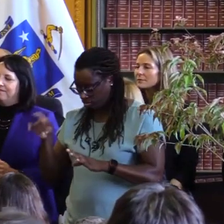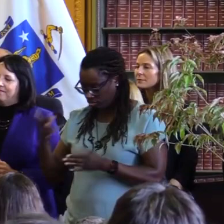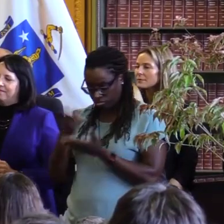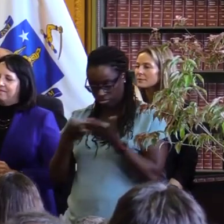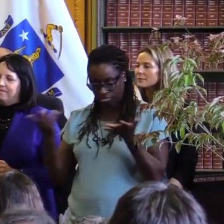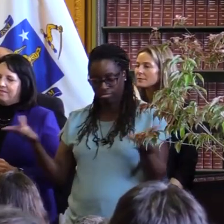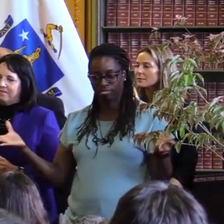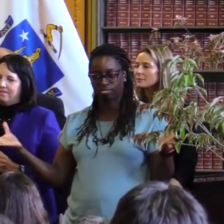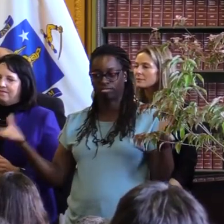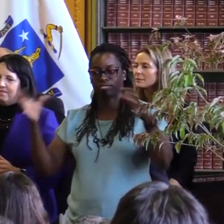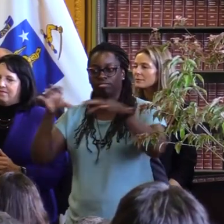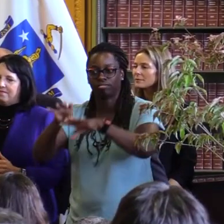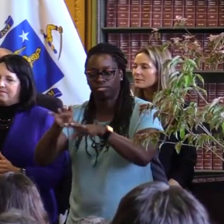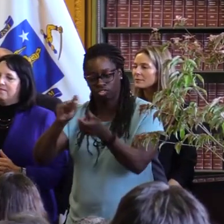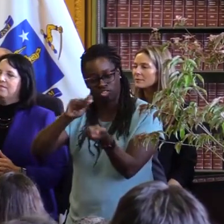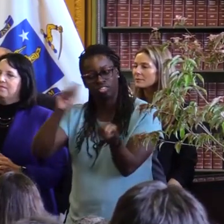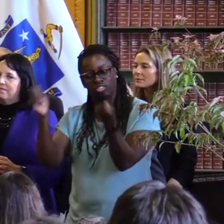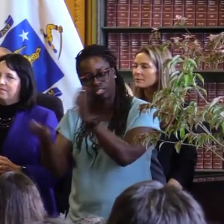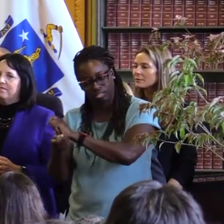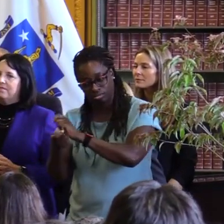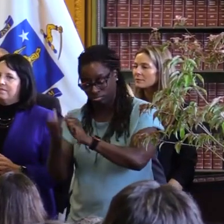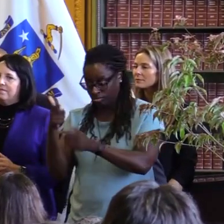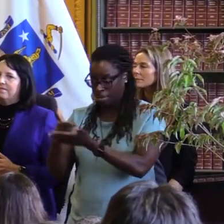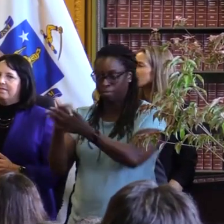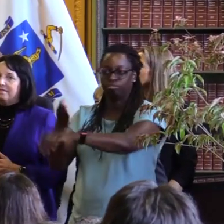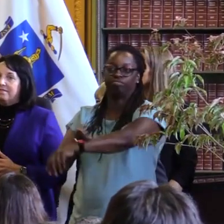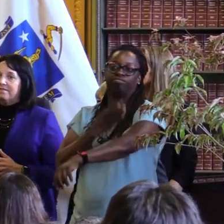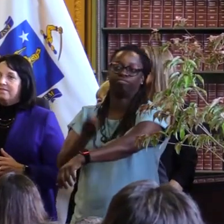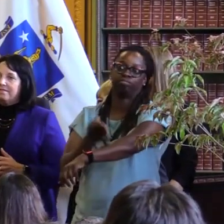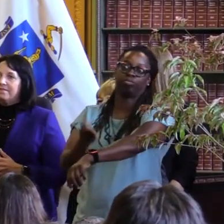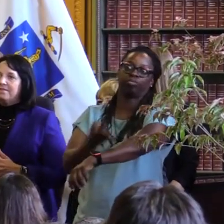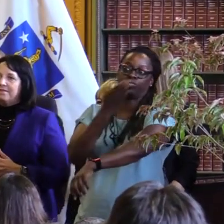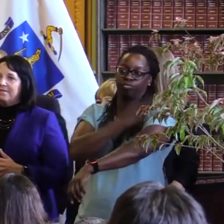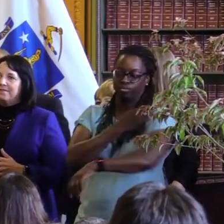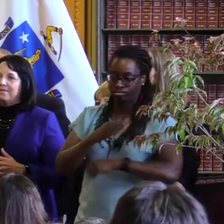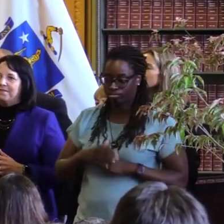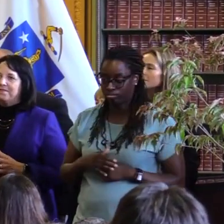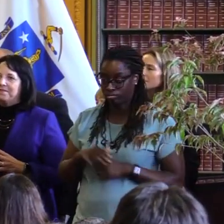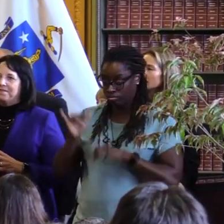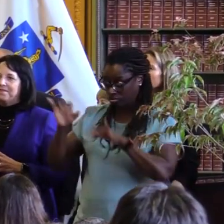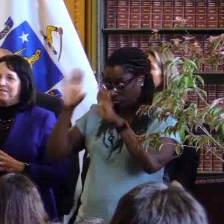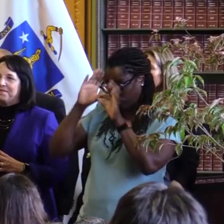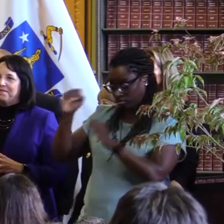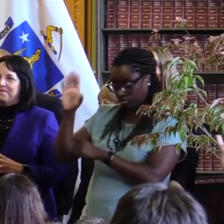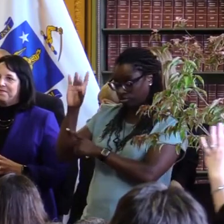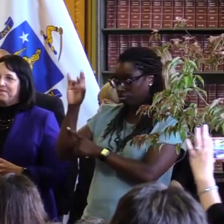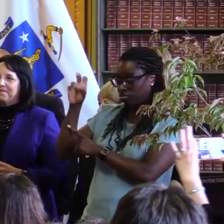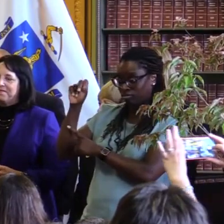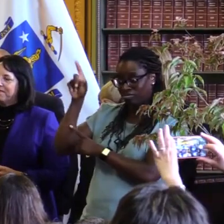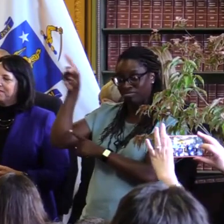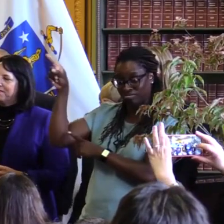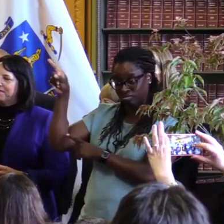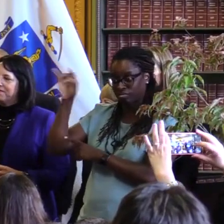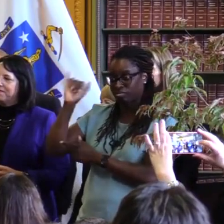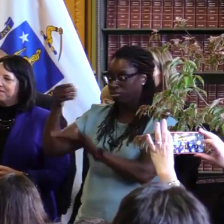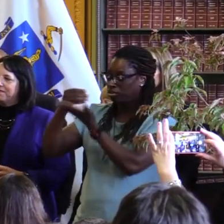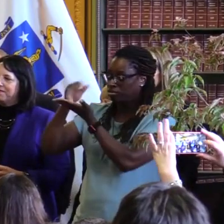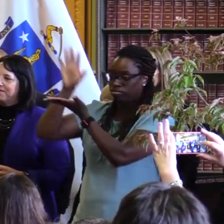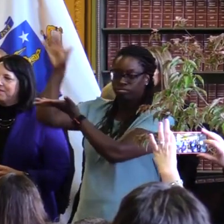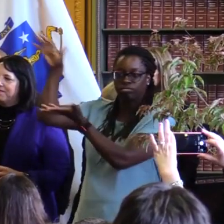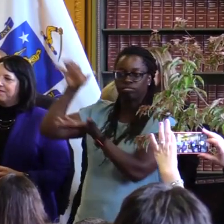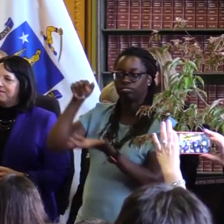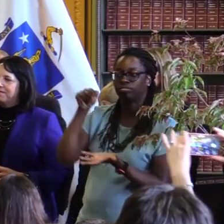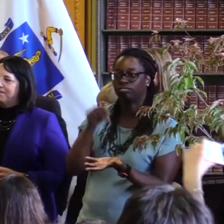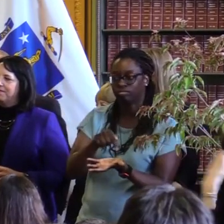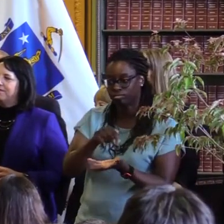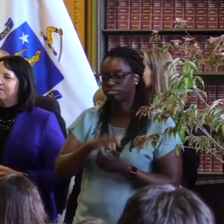making historic levels of funding available for clean energy, carbon reduction, and climate action. We're talking about